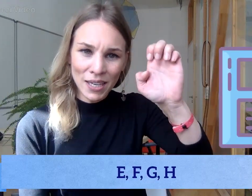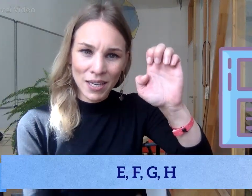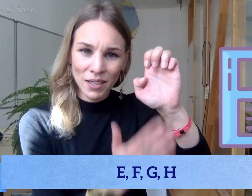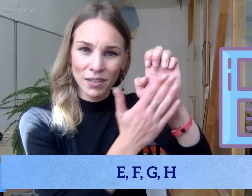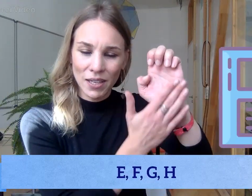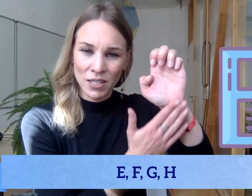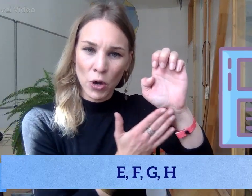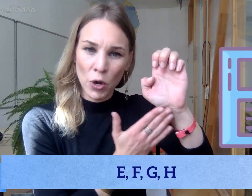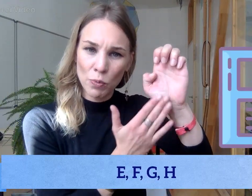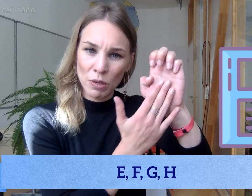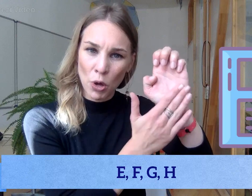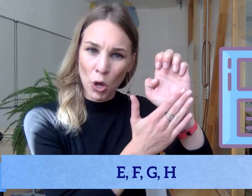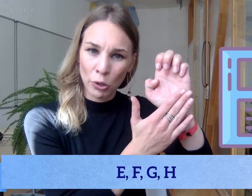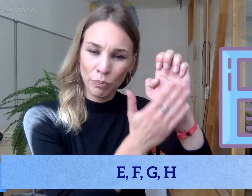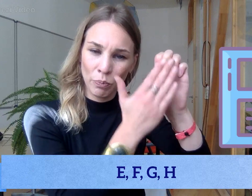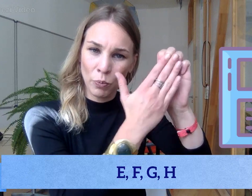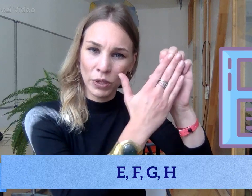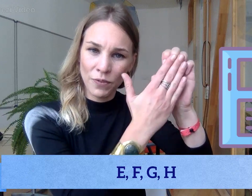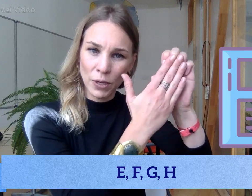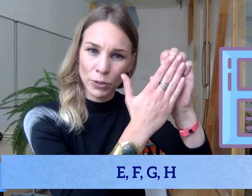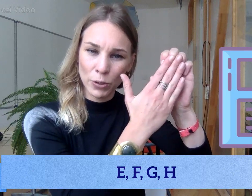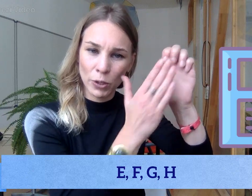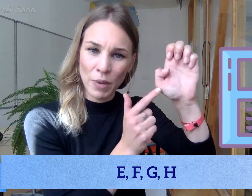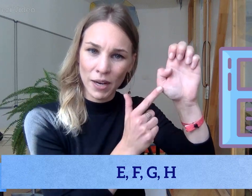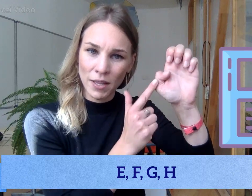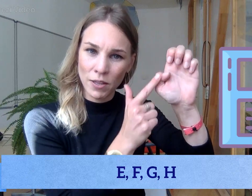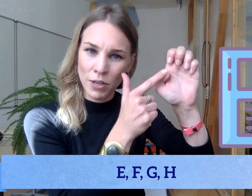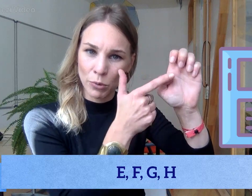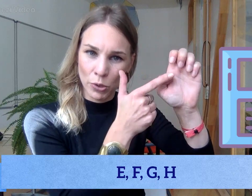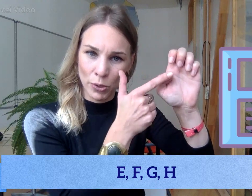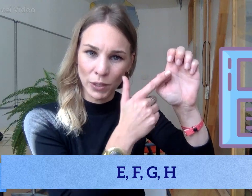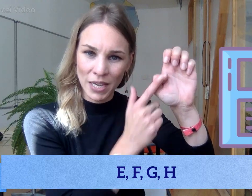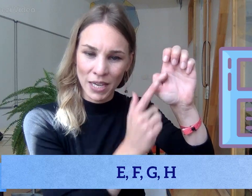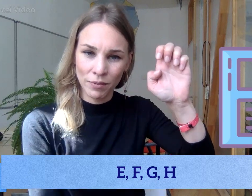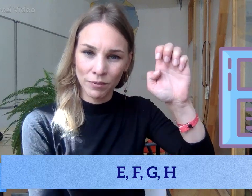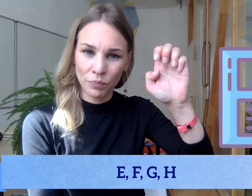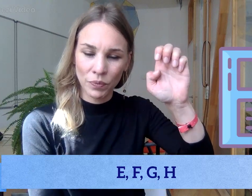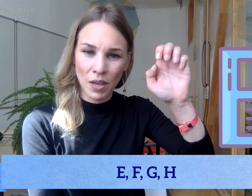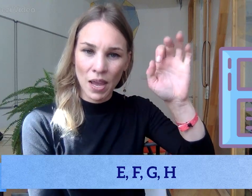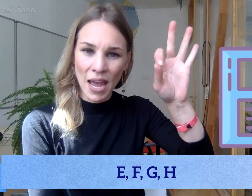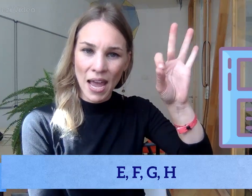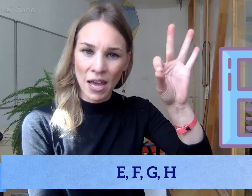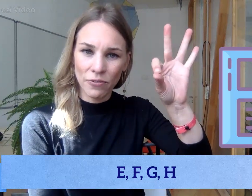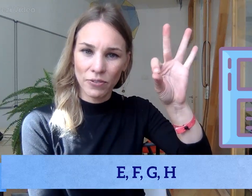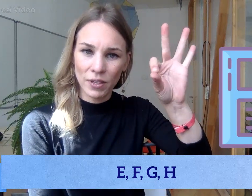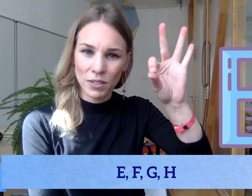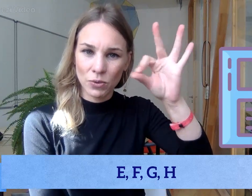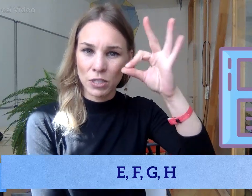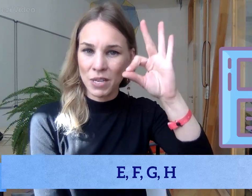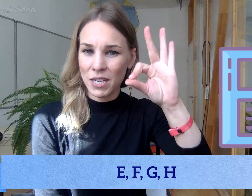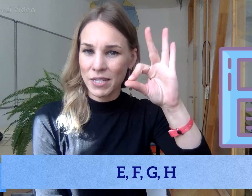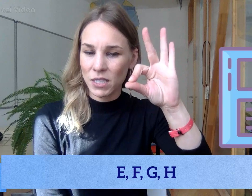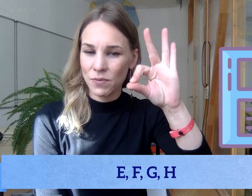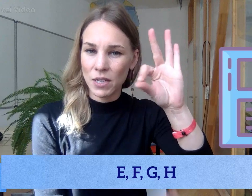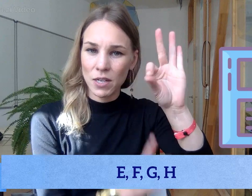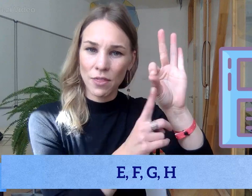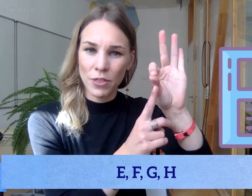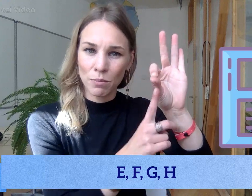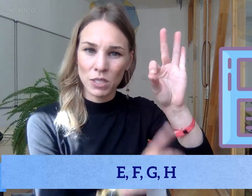E is an open palm with the fingers curled back and the thumb curled in. F is going to be index finger and thumb